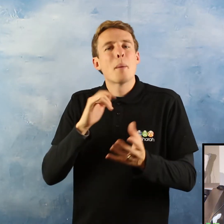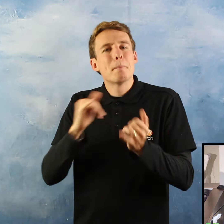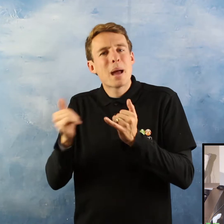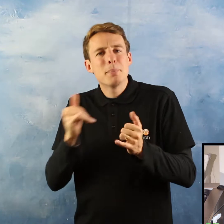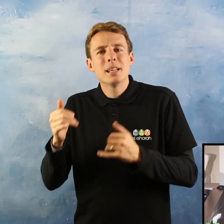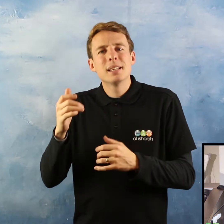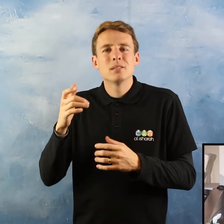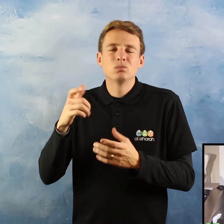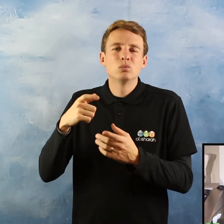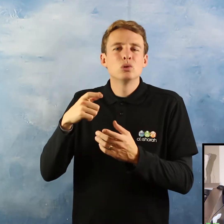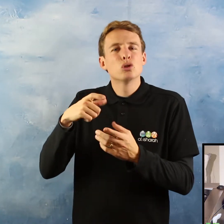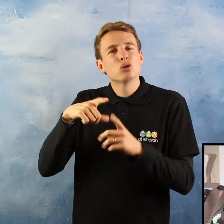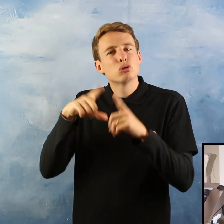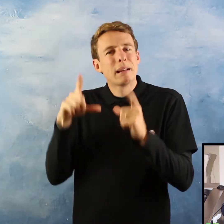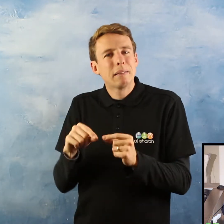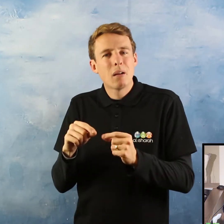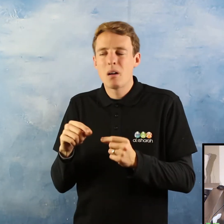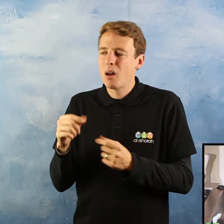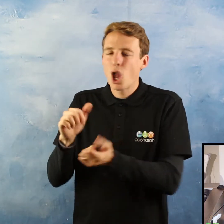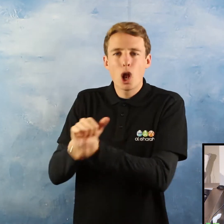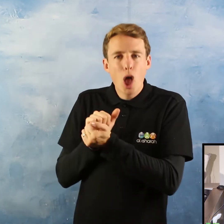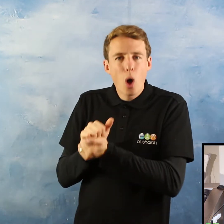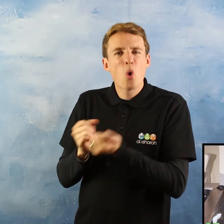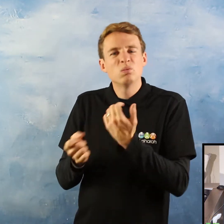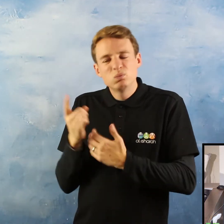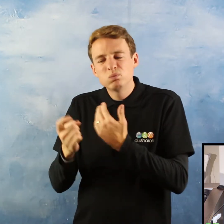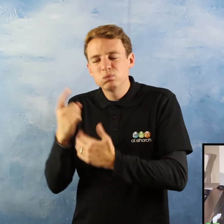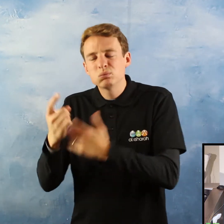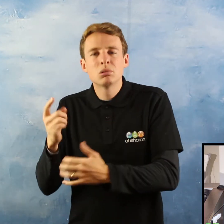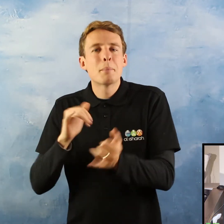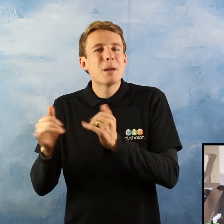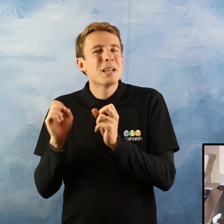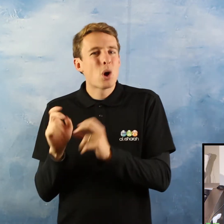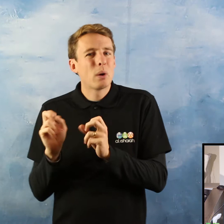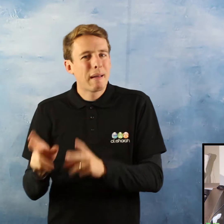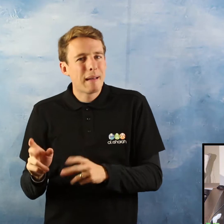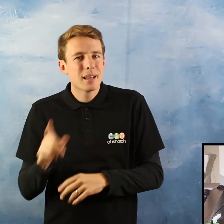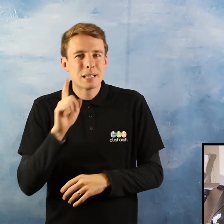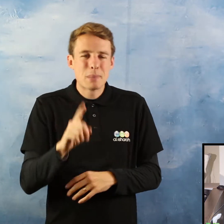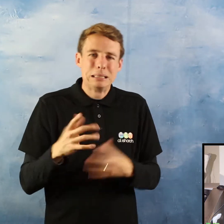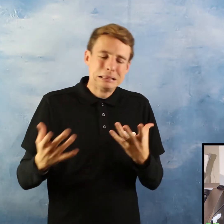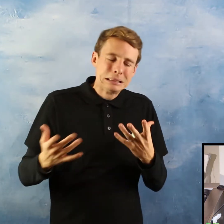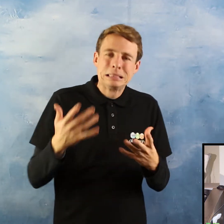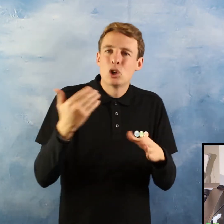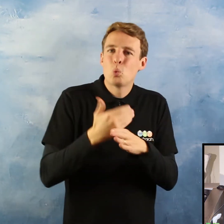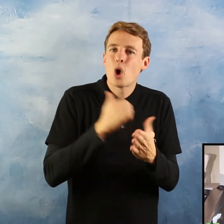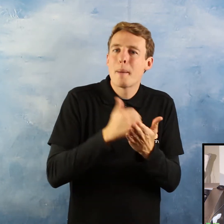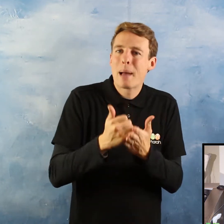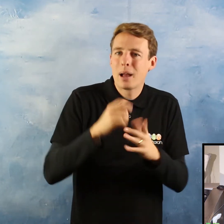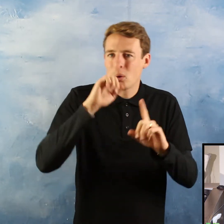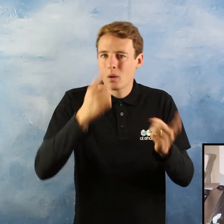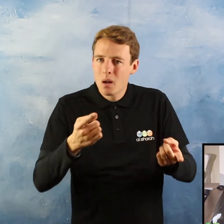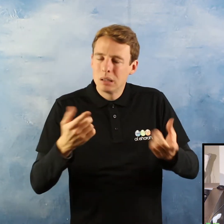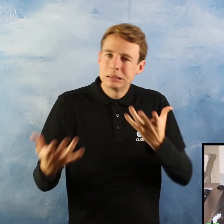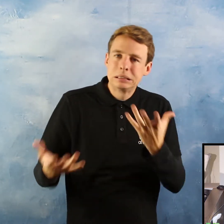interest, it's okay maybe. But you cannot work in a bank. So the contradiction we have sometimes, and then